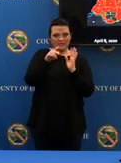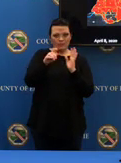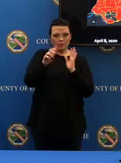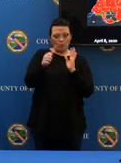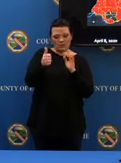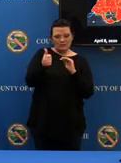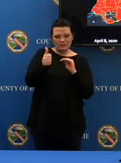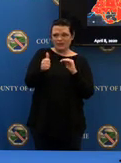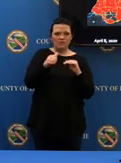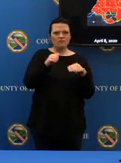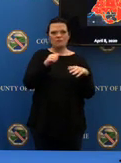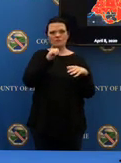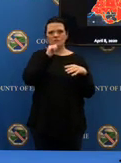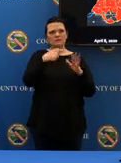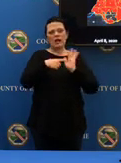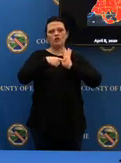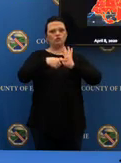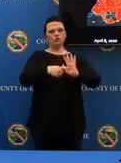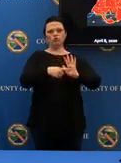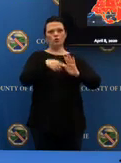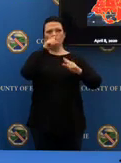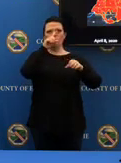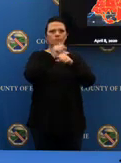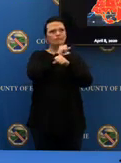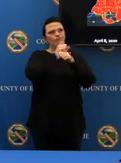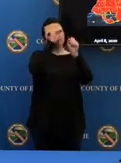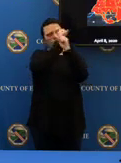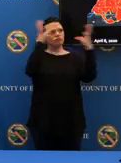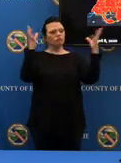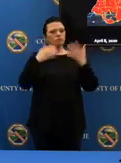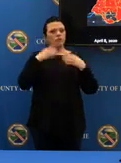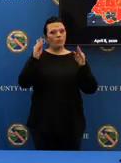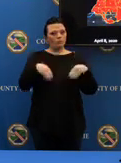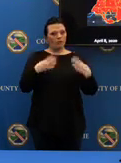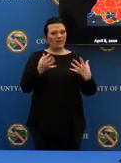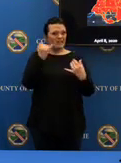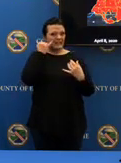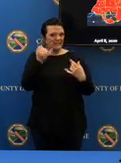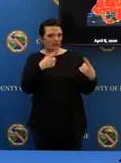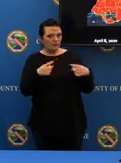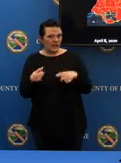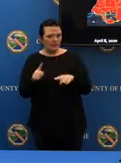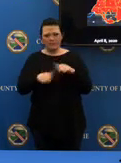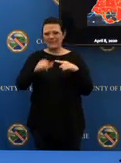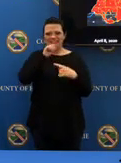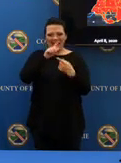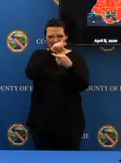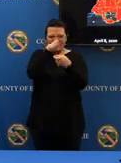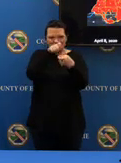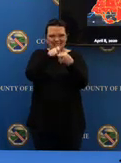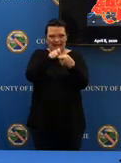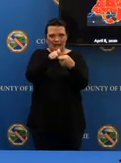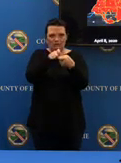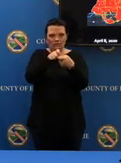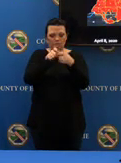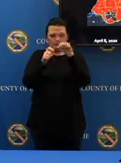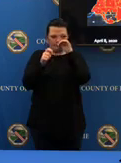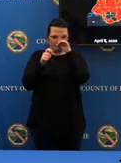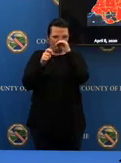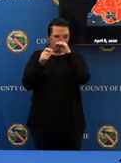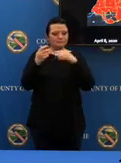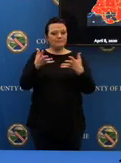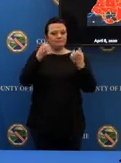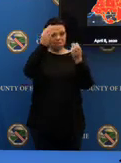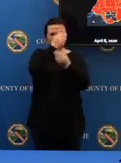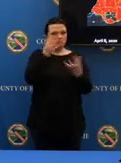not tell you the true story. It provides an idea of what's happening on the ground, but it is not exact. So I wanted that to be known